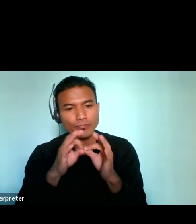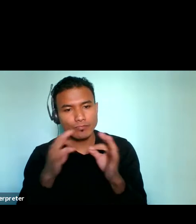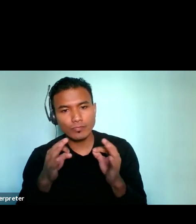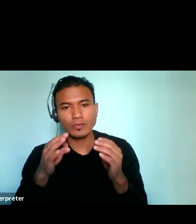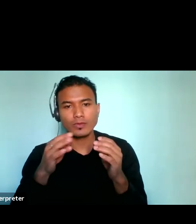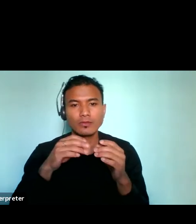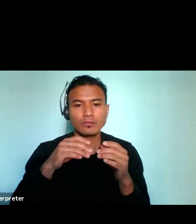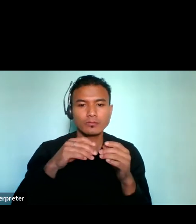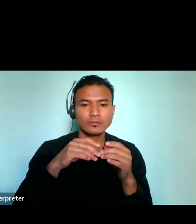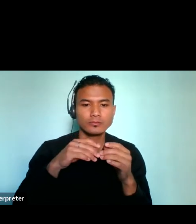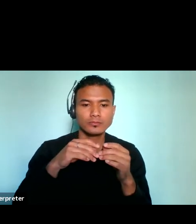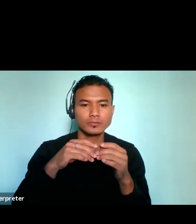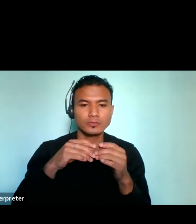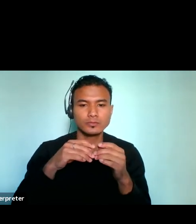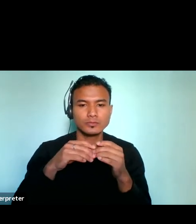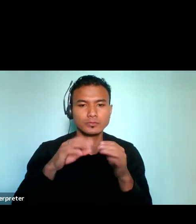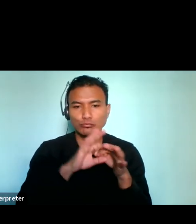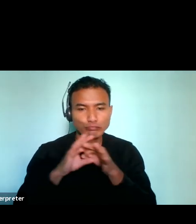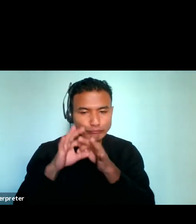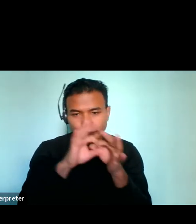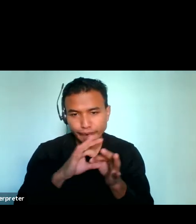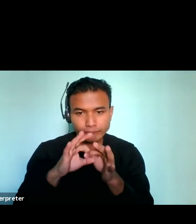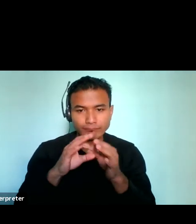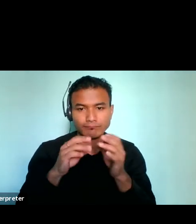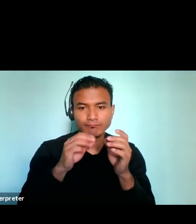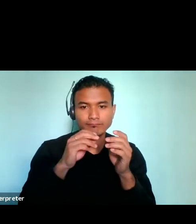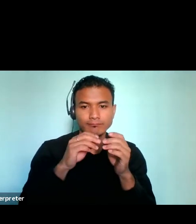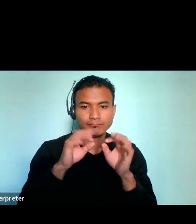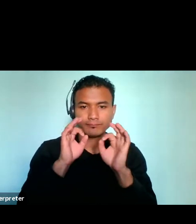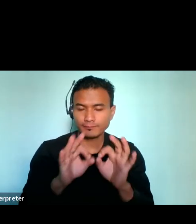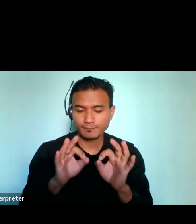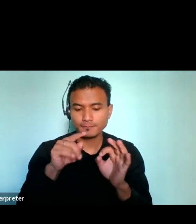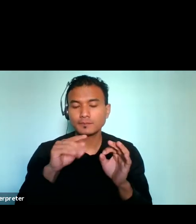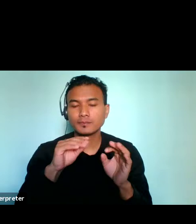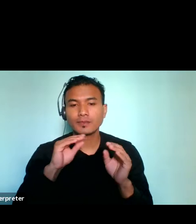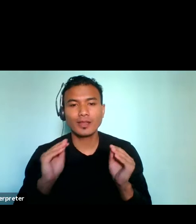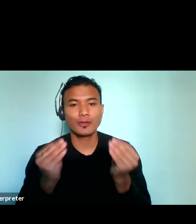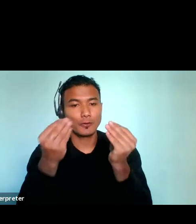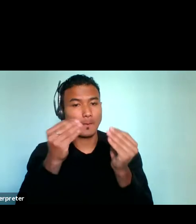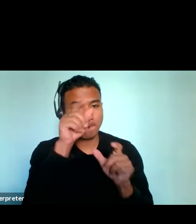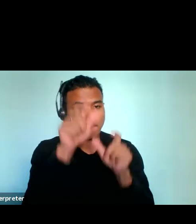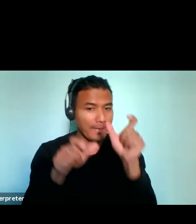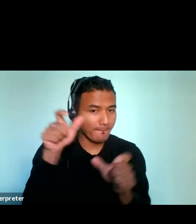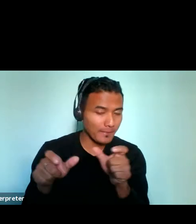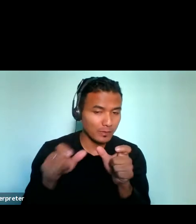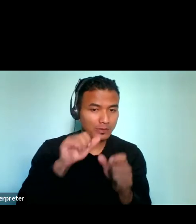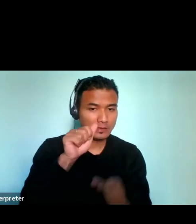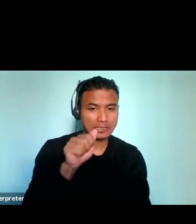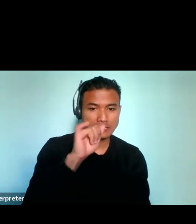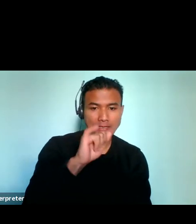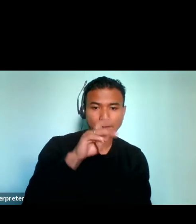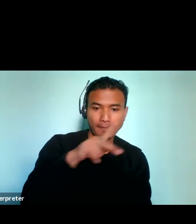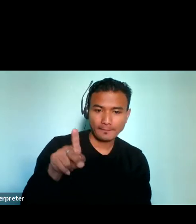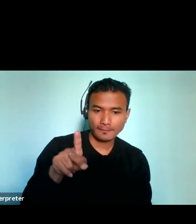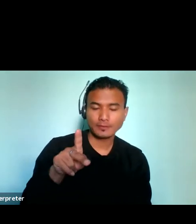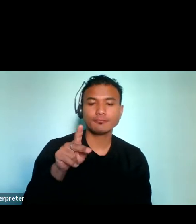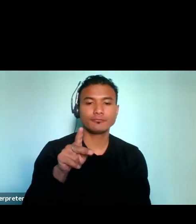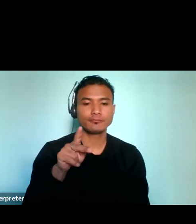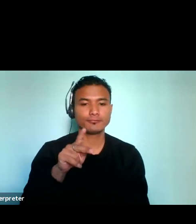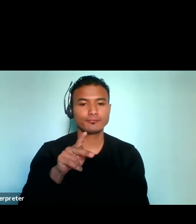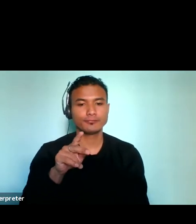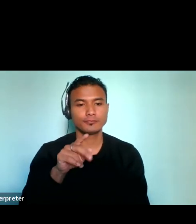of moderation by the young people from AIPP